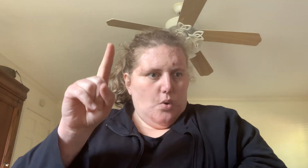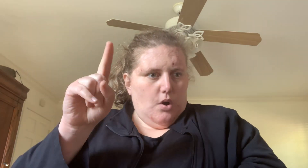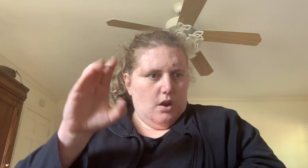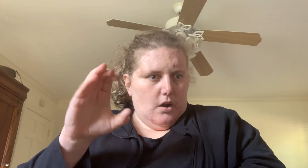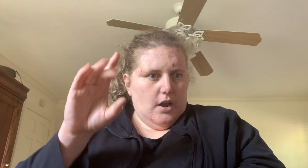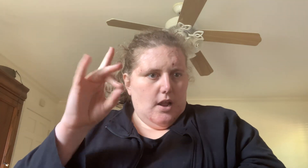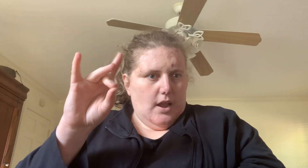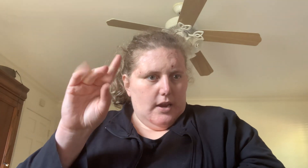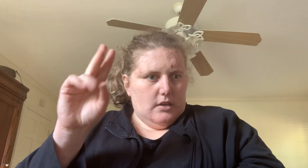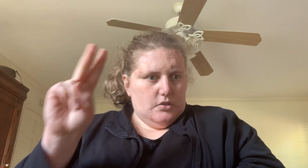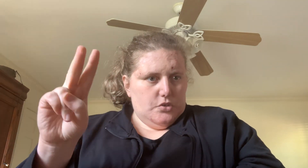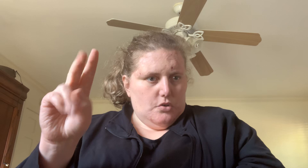182.3